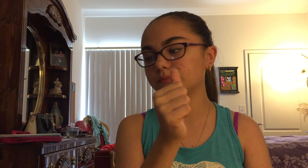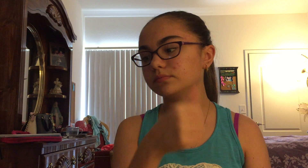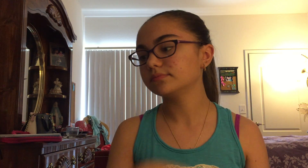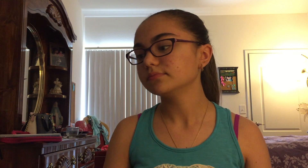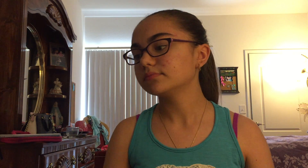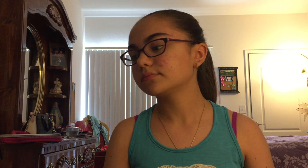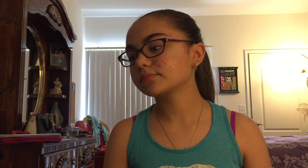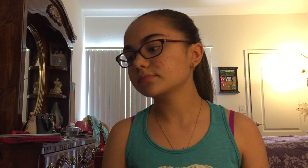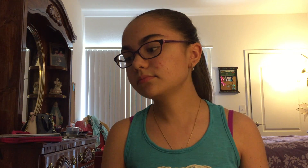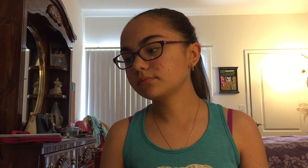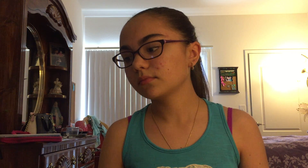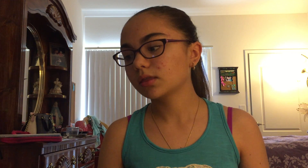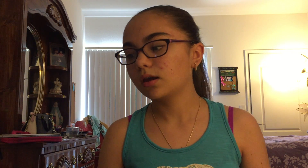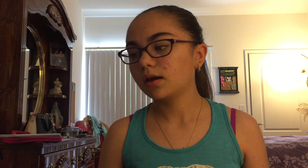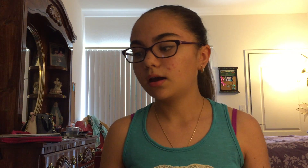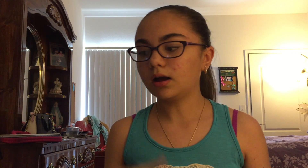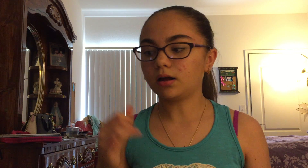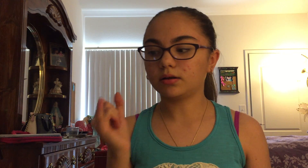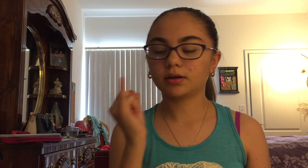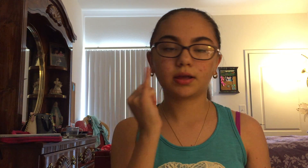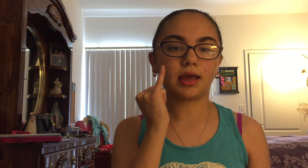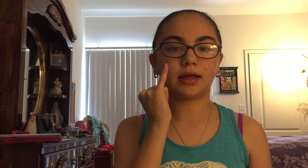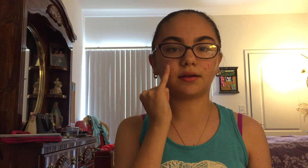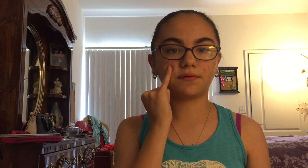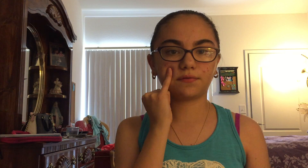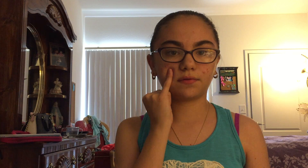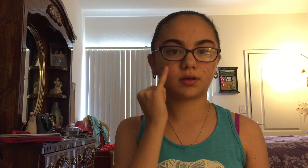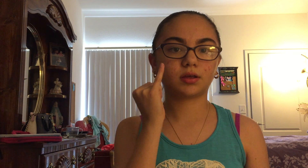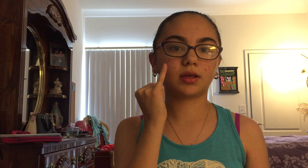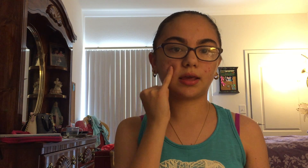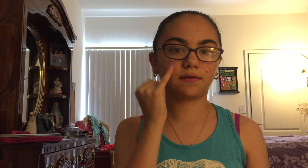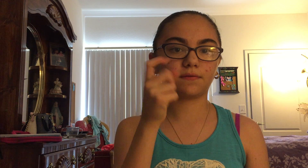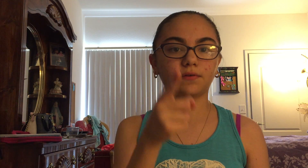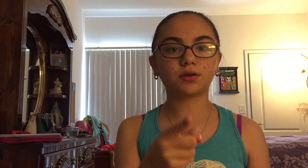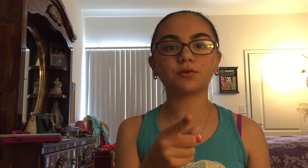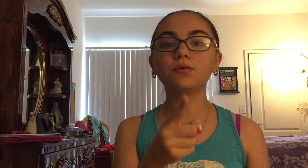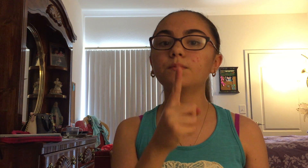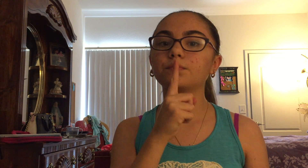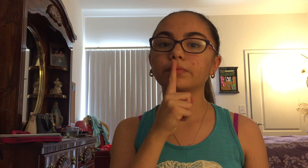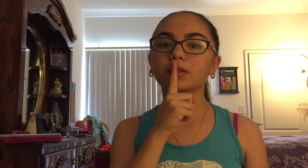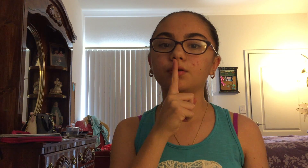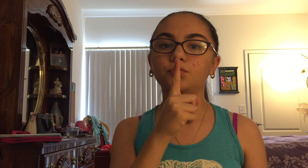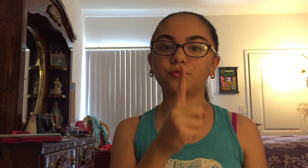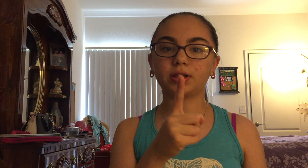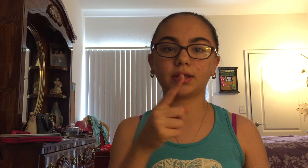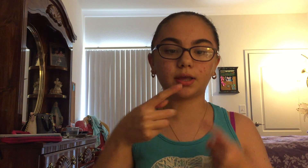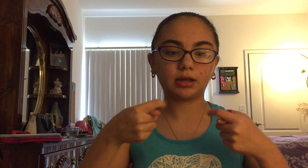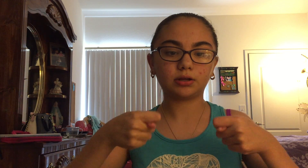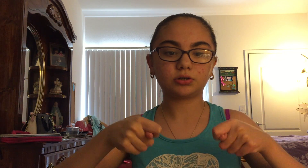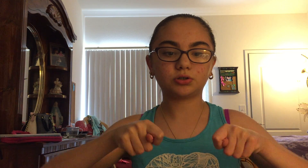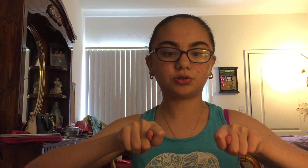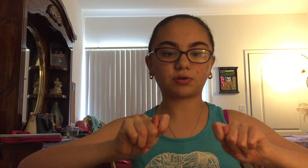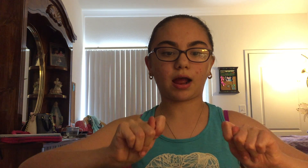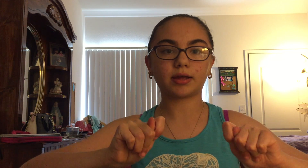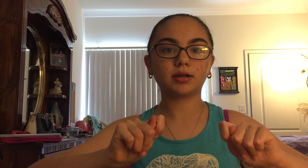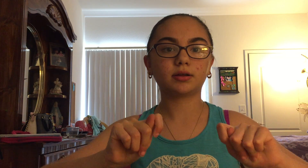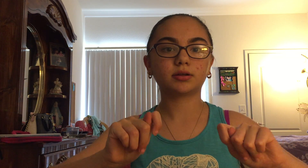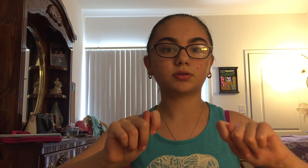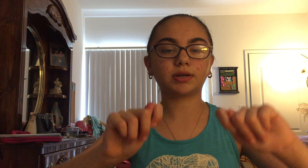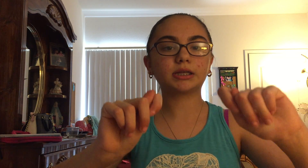uh and if if you really try when